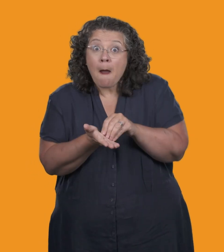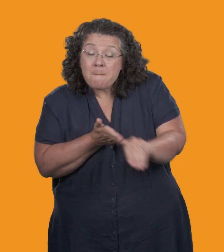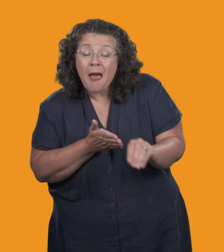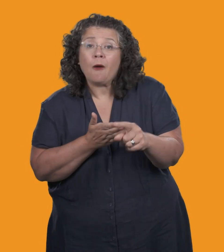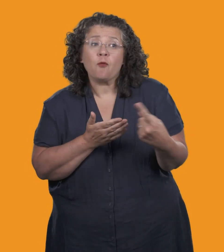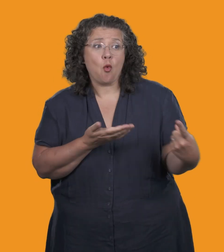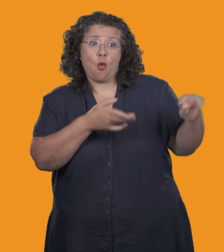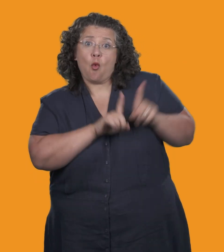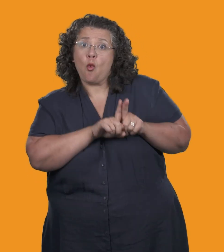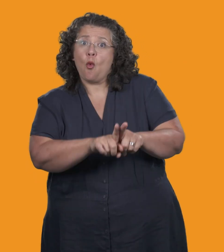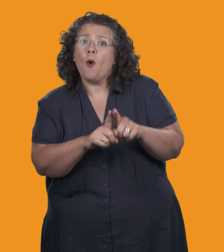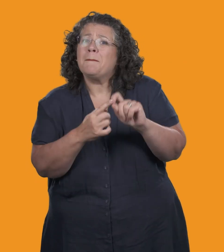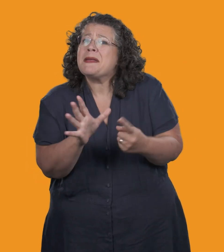personal assistance,